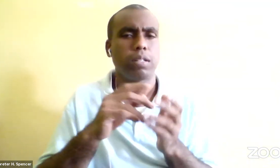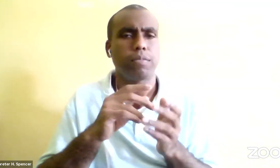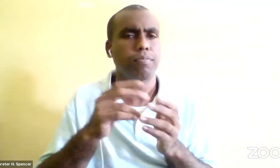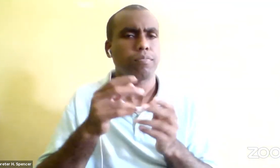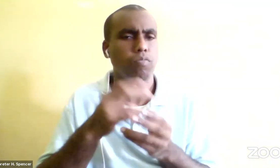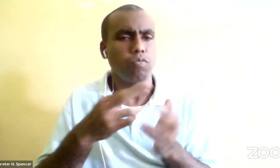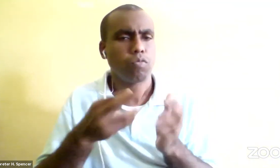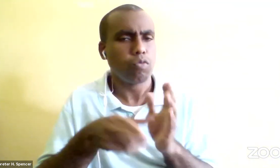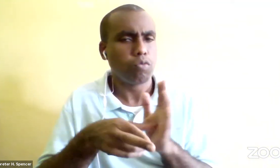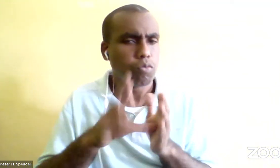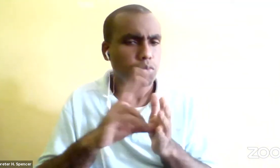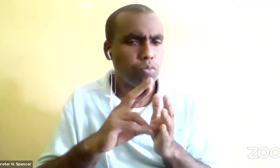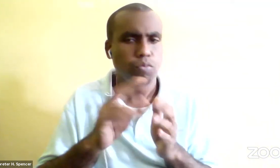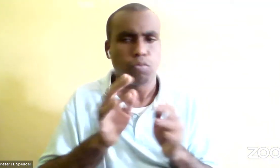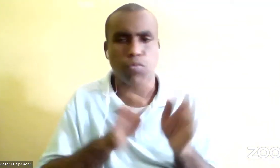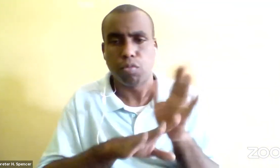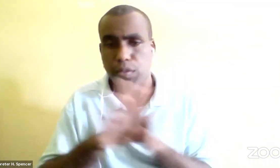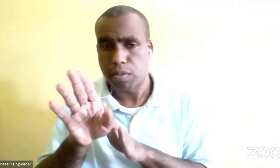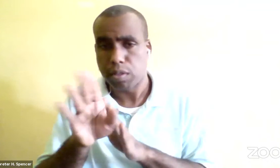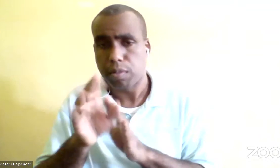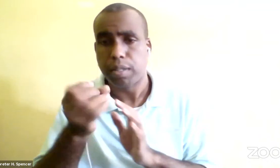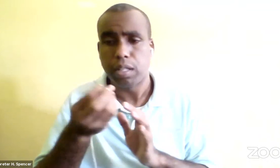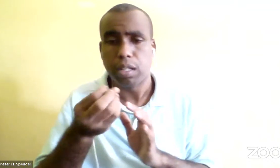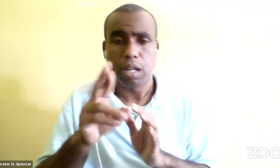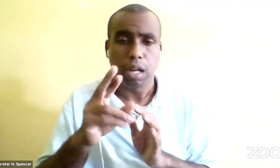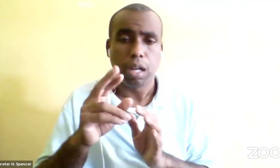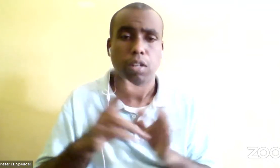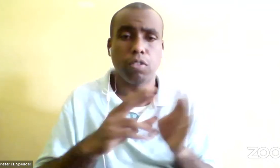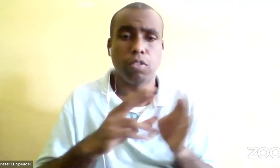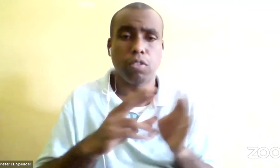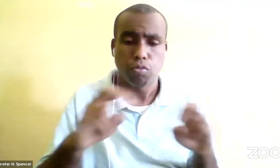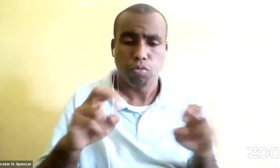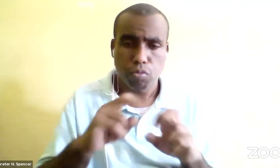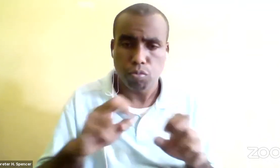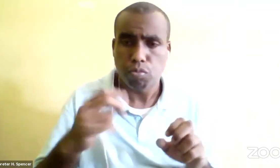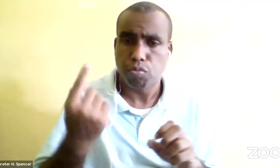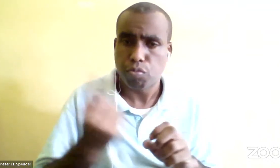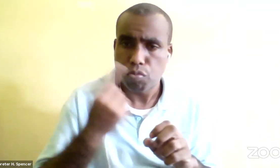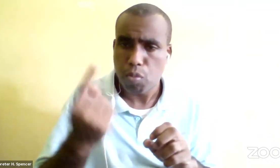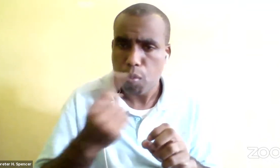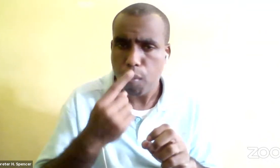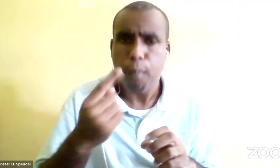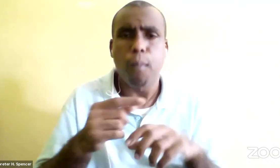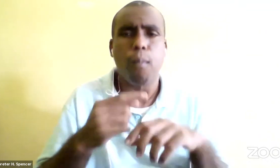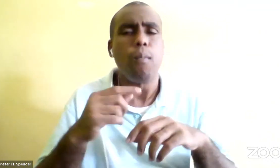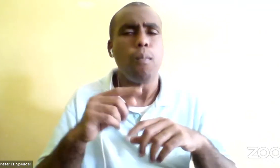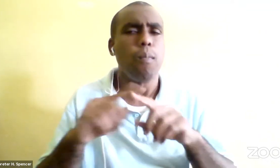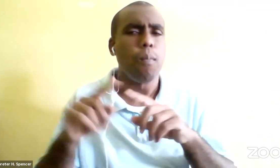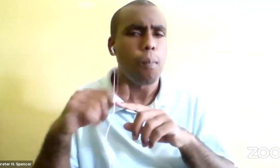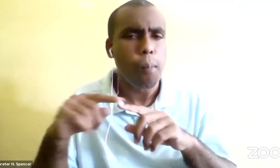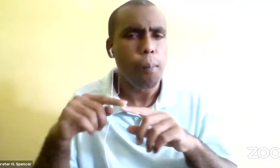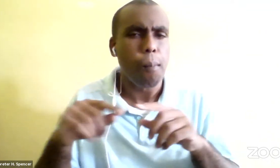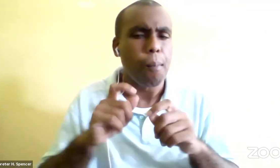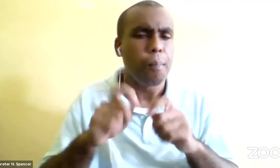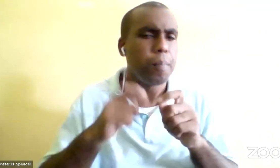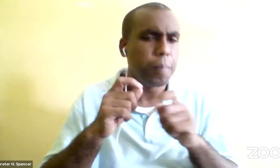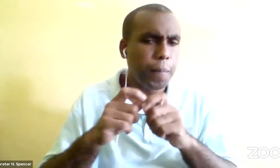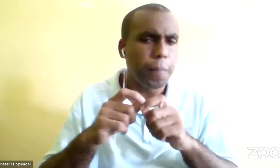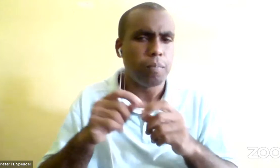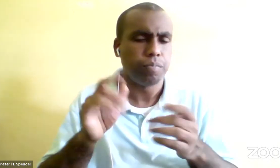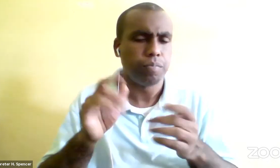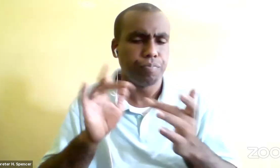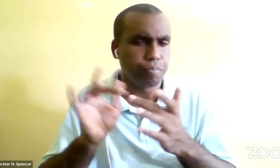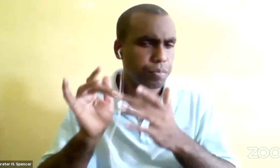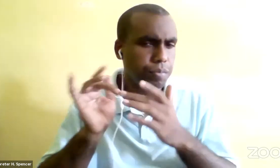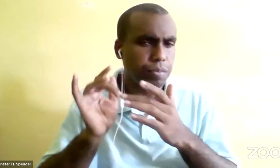It's just some specifics about how to contact you and what type of major project and